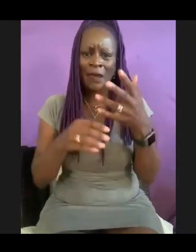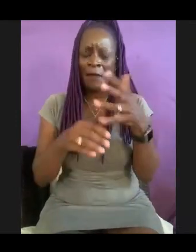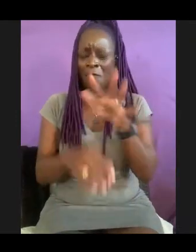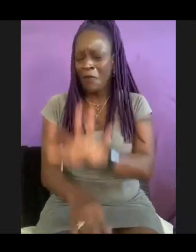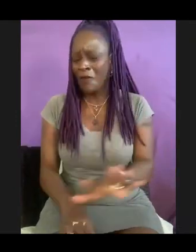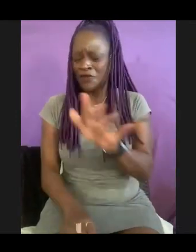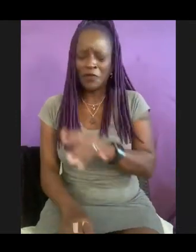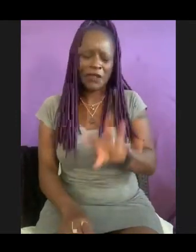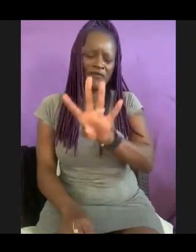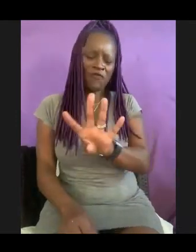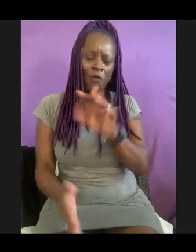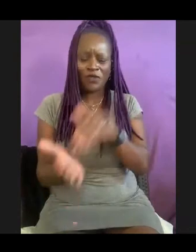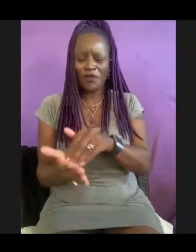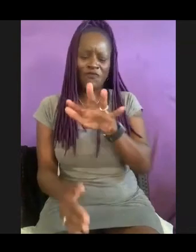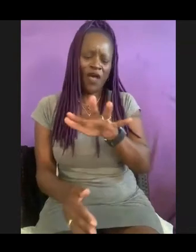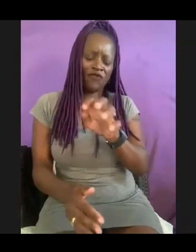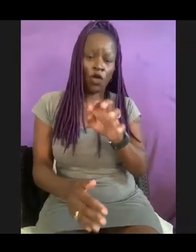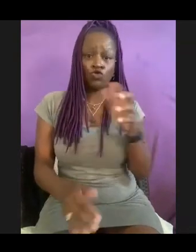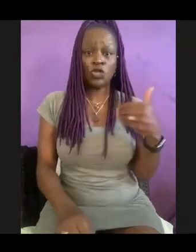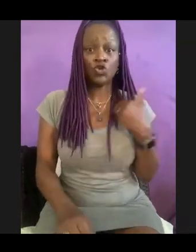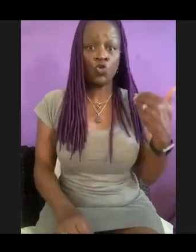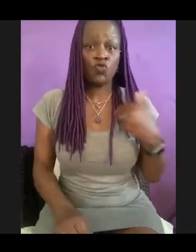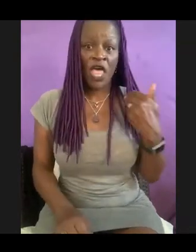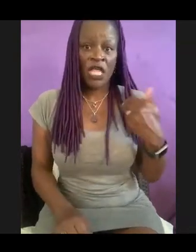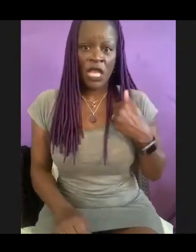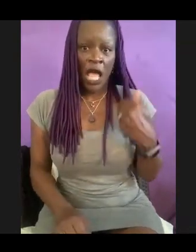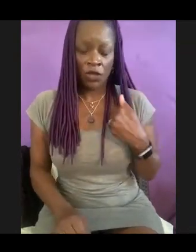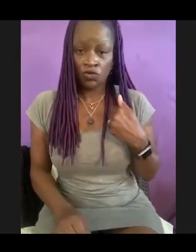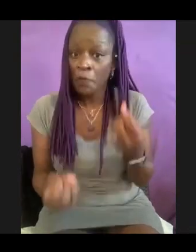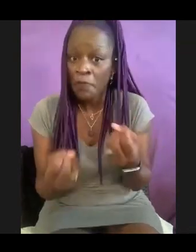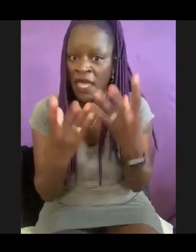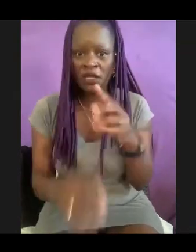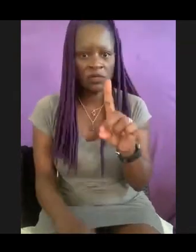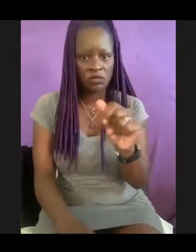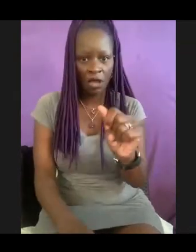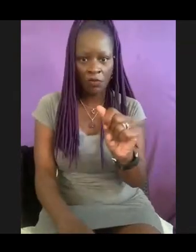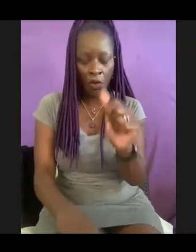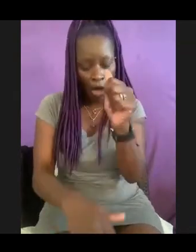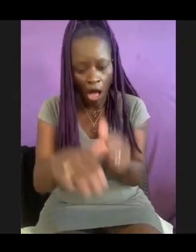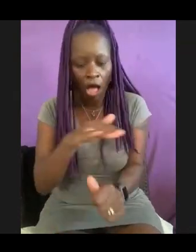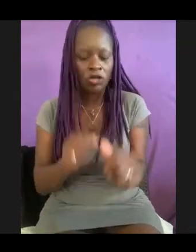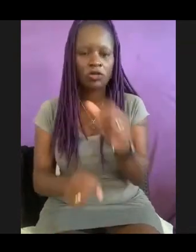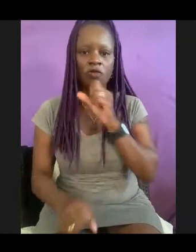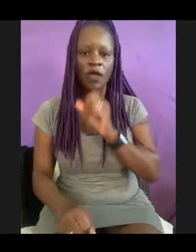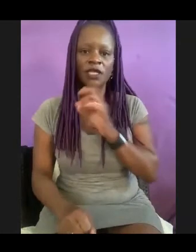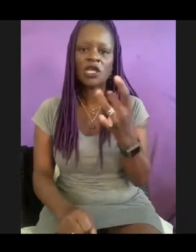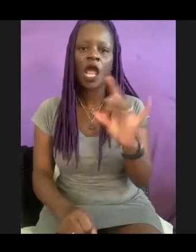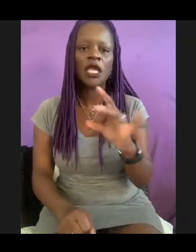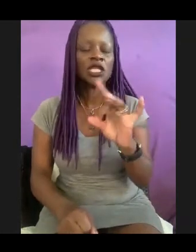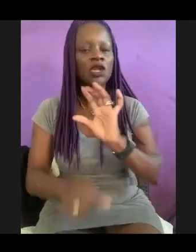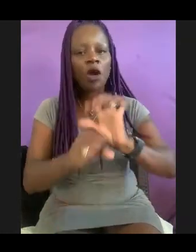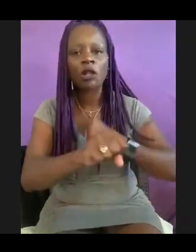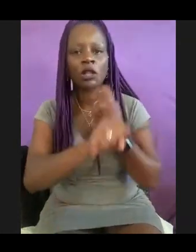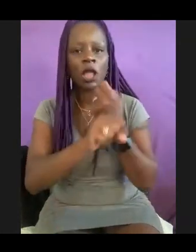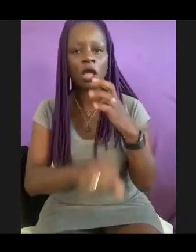4,500 juveniles, most of which are disabled and are under the age of 18, are locked